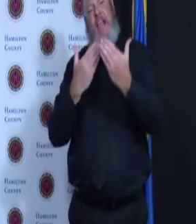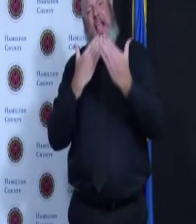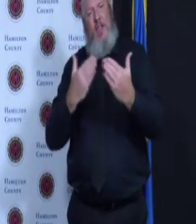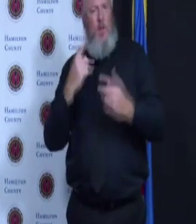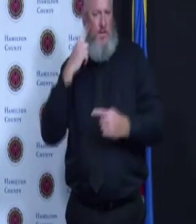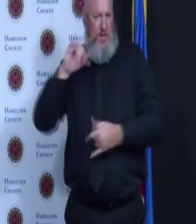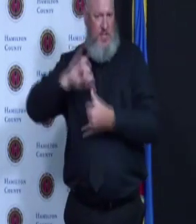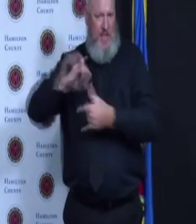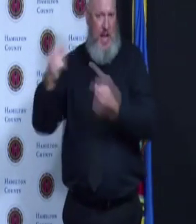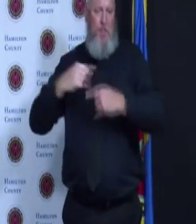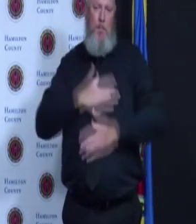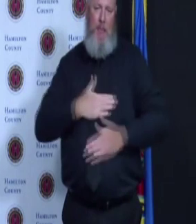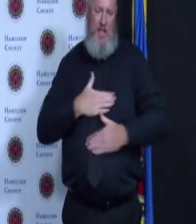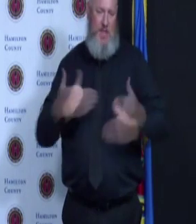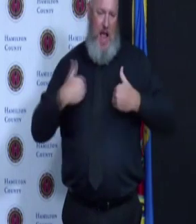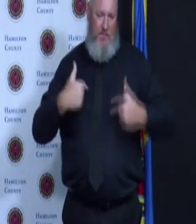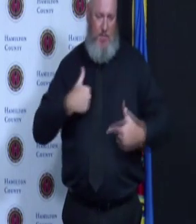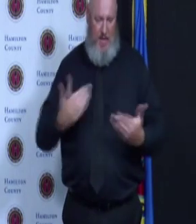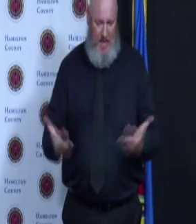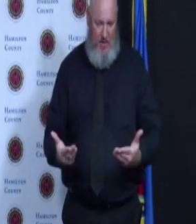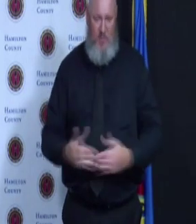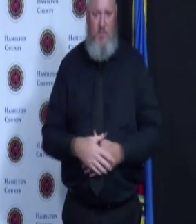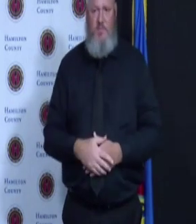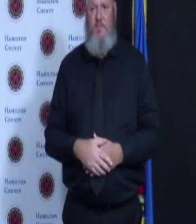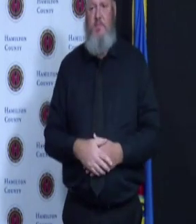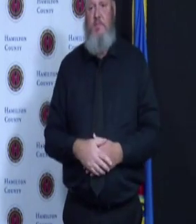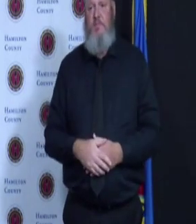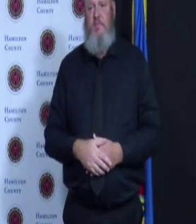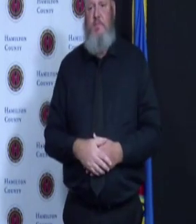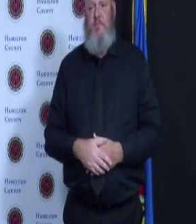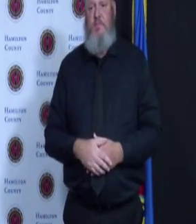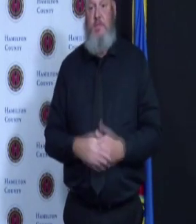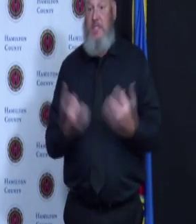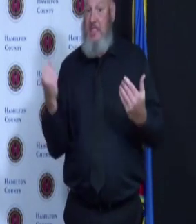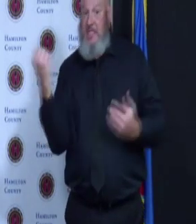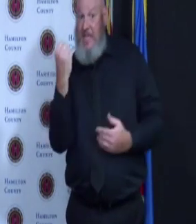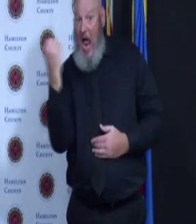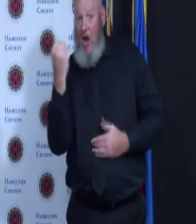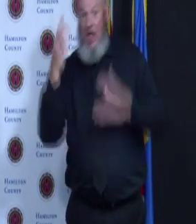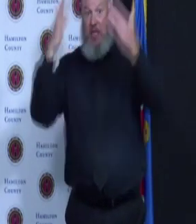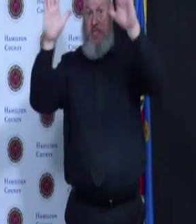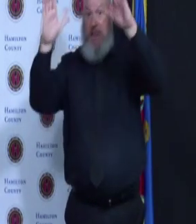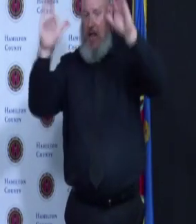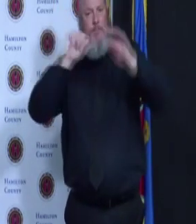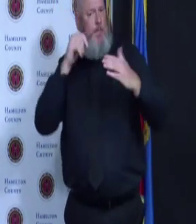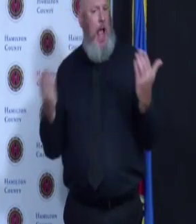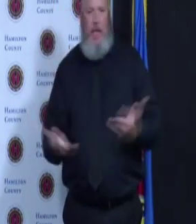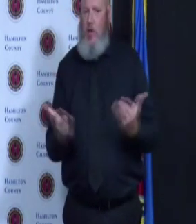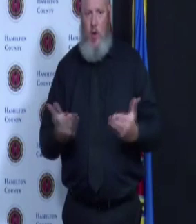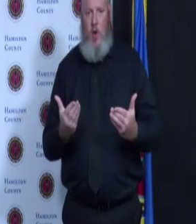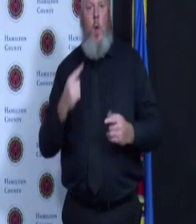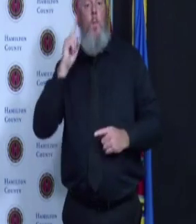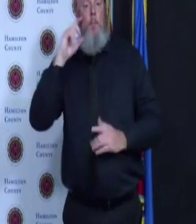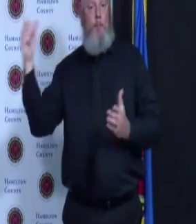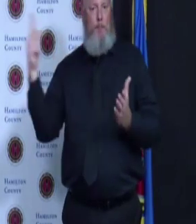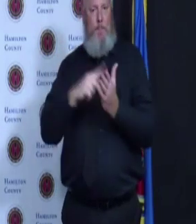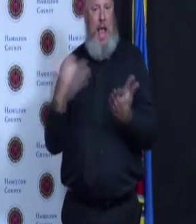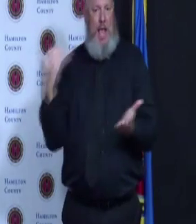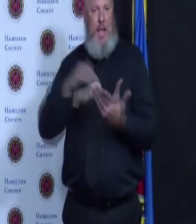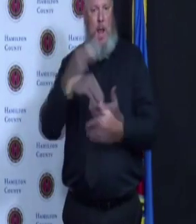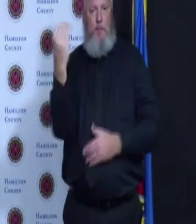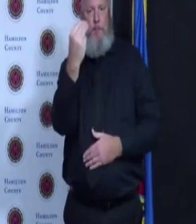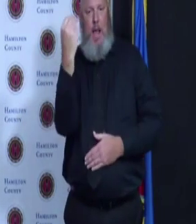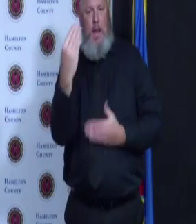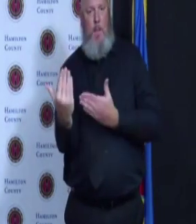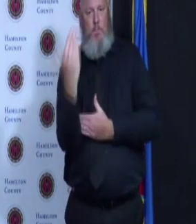said, we will not be here tomorrow or Sunday. We'll be back on Monday with additional and updated numbers,